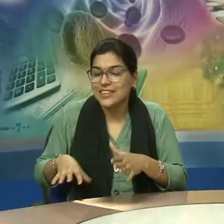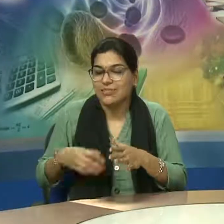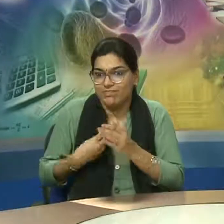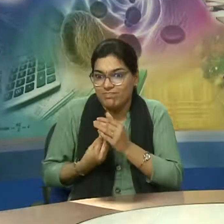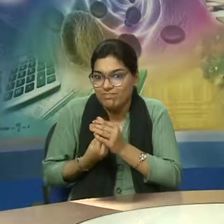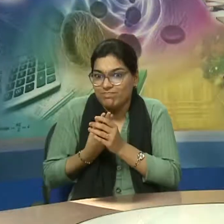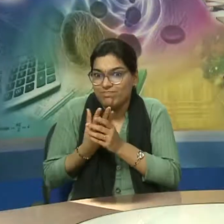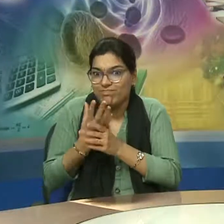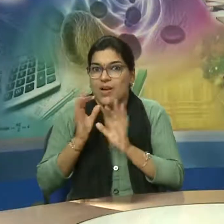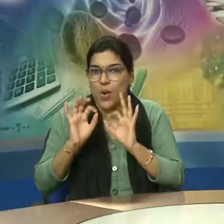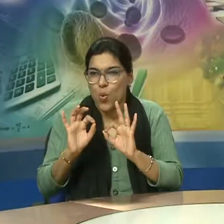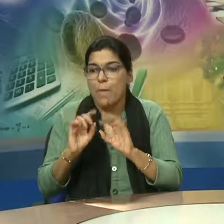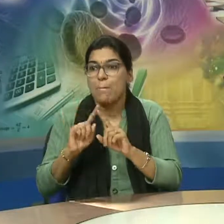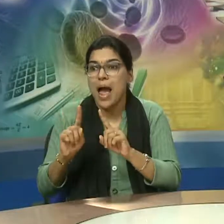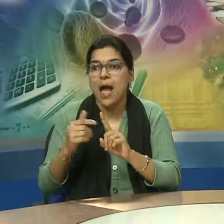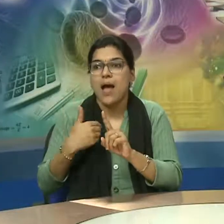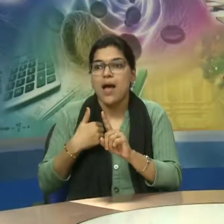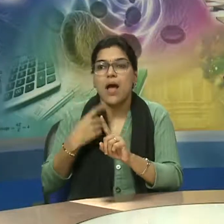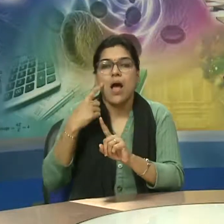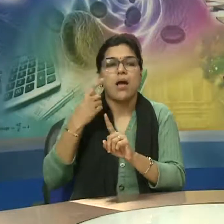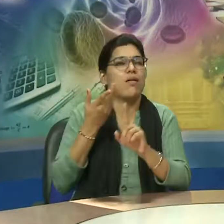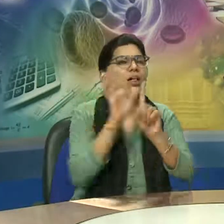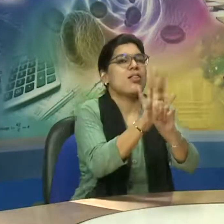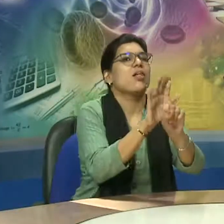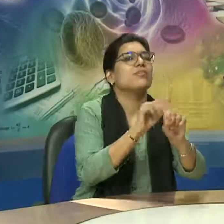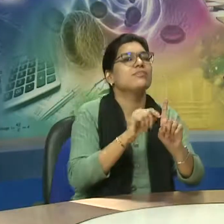feelings honestly.